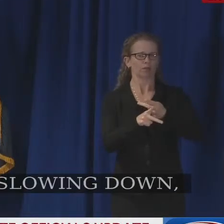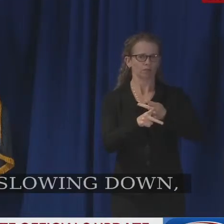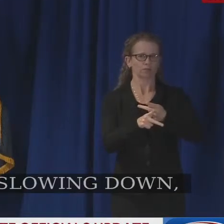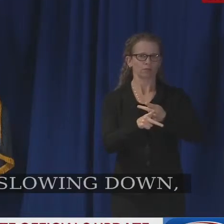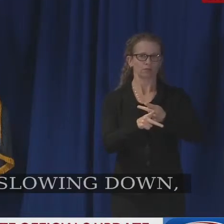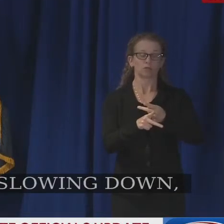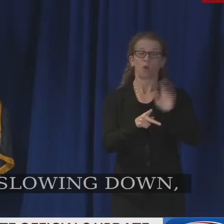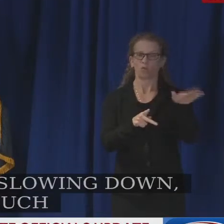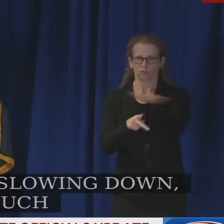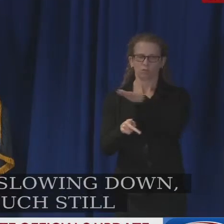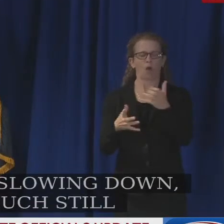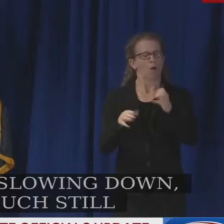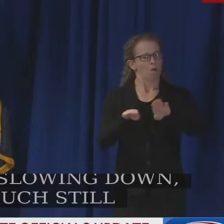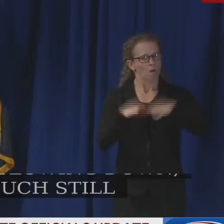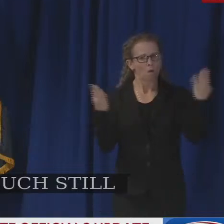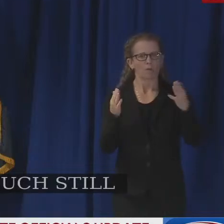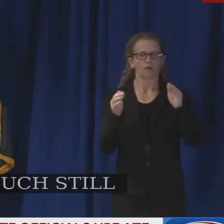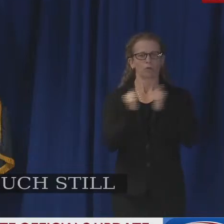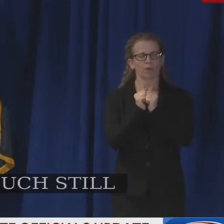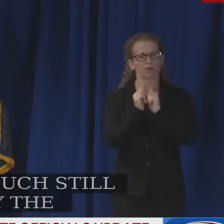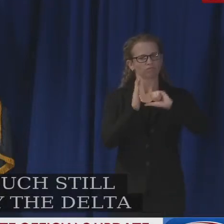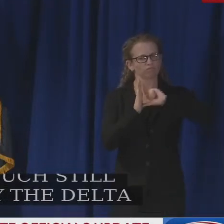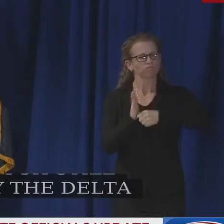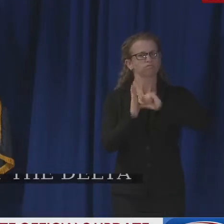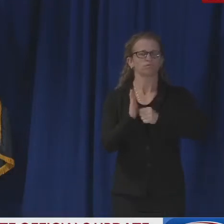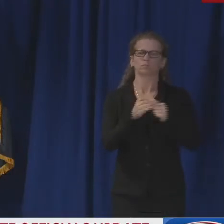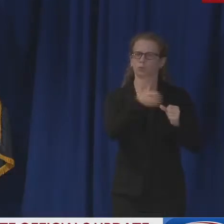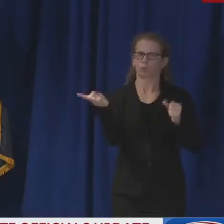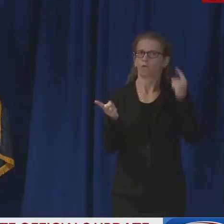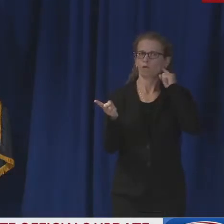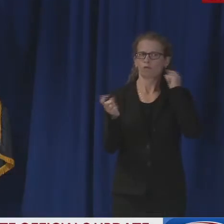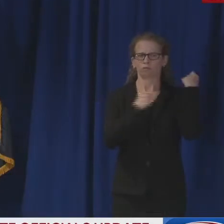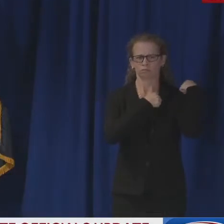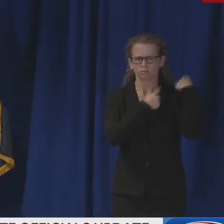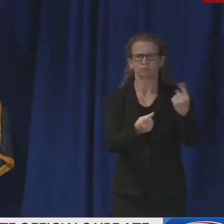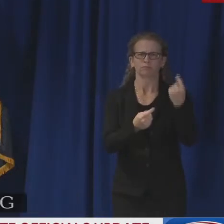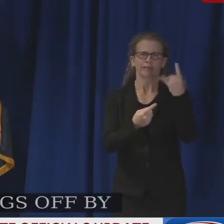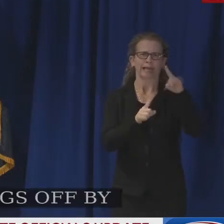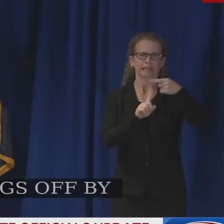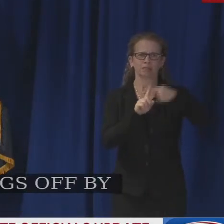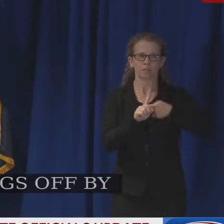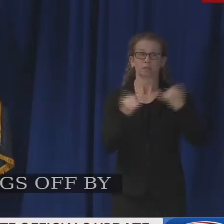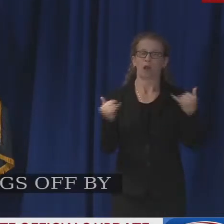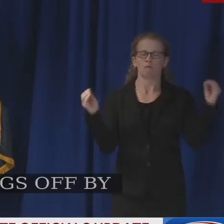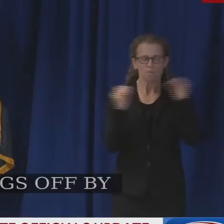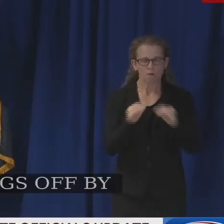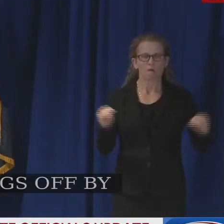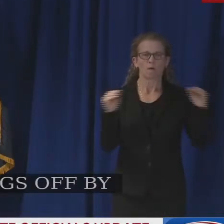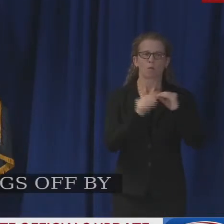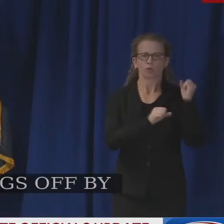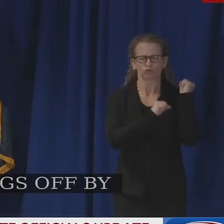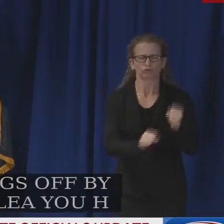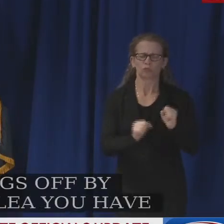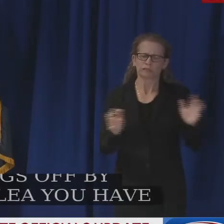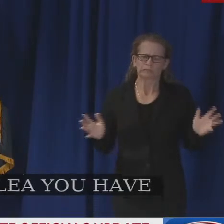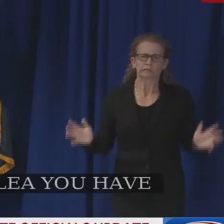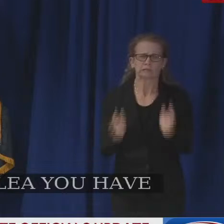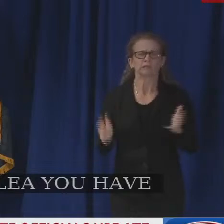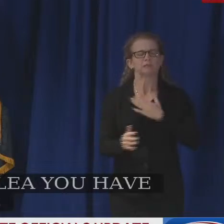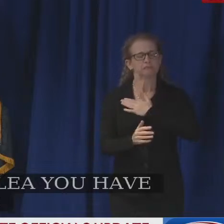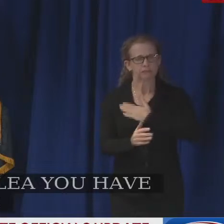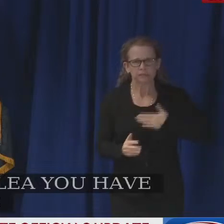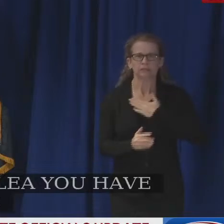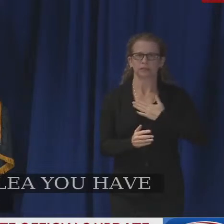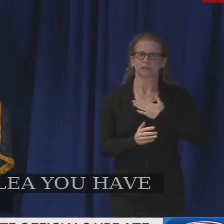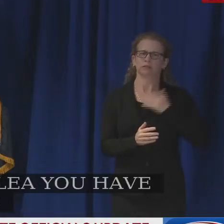by making the same plea you've heard us make countless times for the last 18 months. You're hearing a stronger and stronger plea across the country. Folks